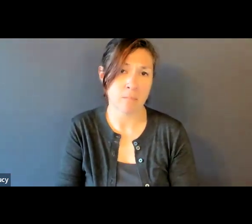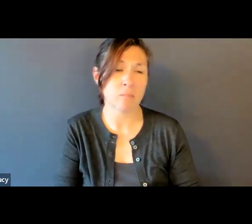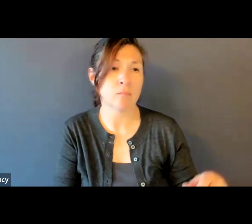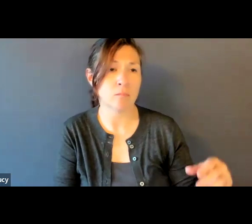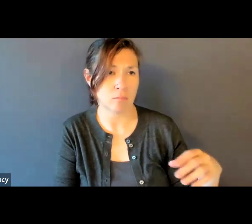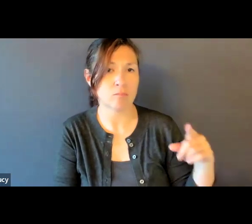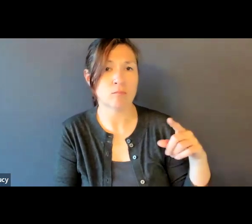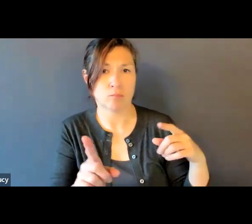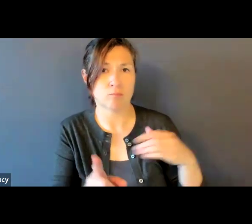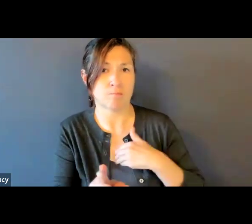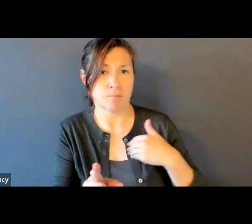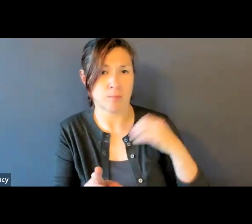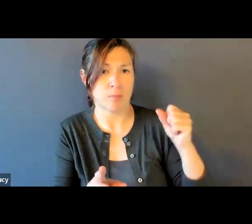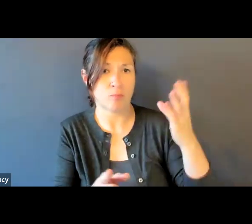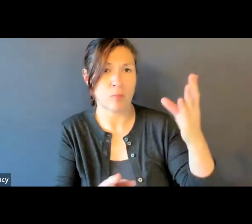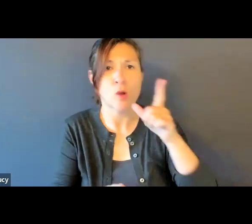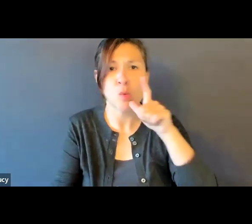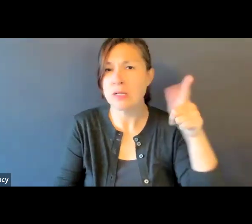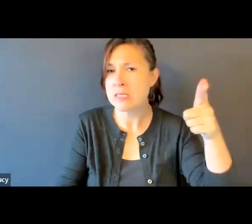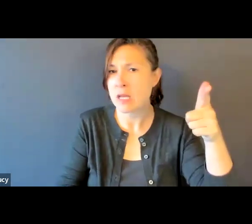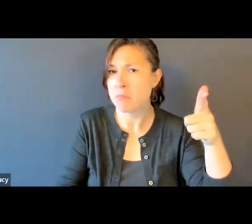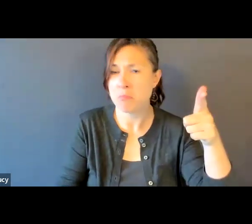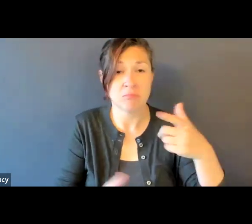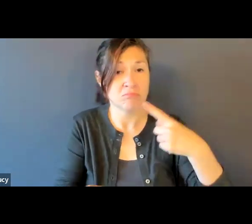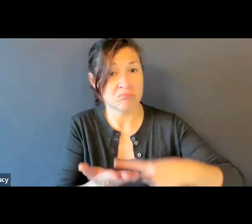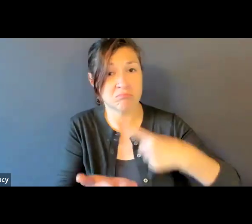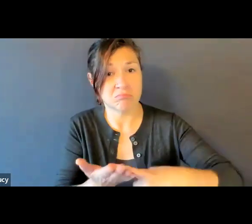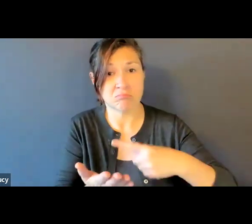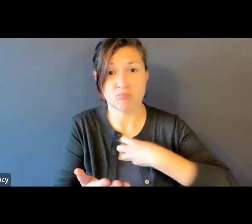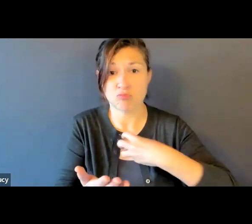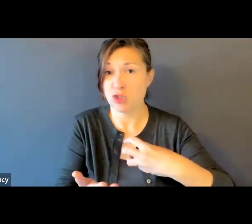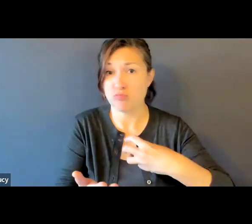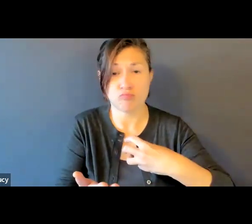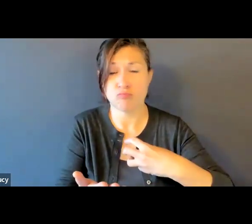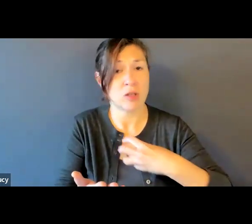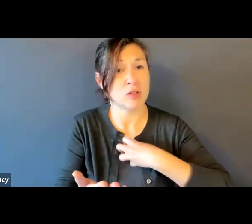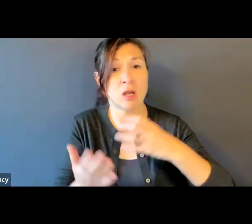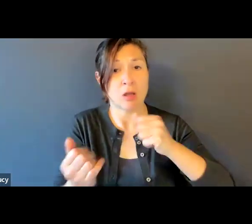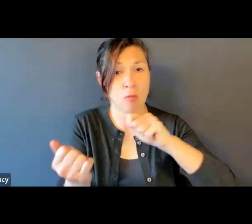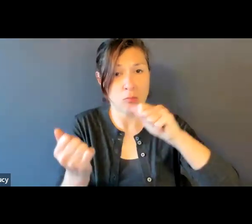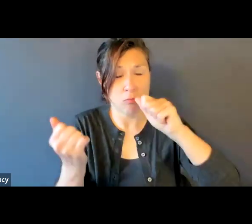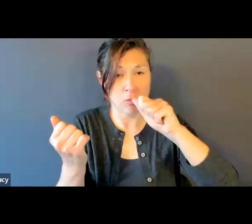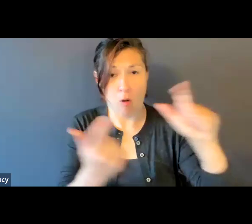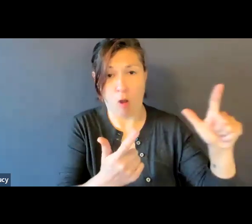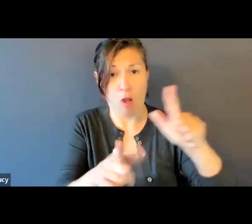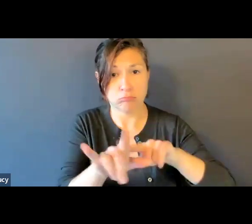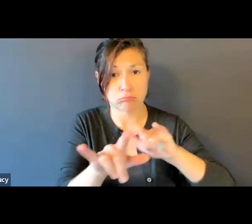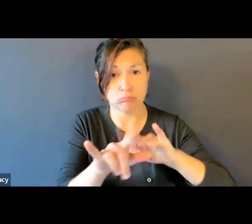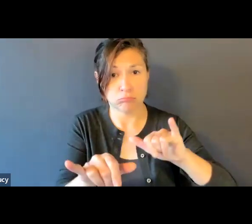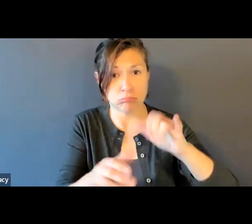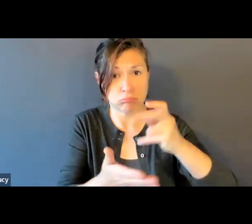Thank you. Is there a second? Is there any discussion or objection to the motion? Is there any objection to approving the motion by unanimous